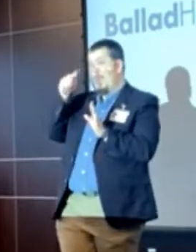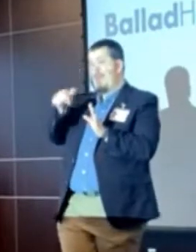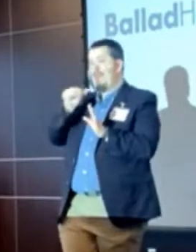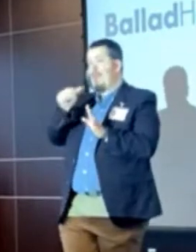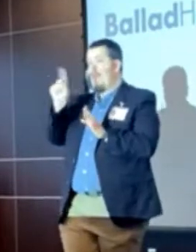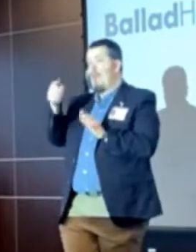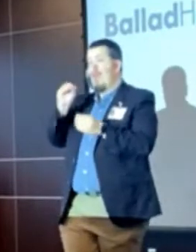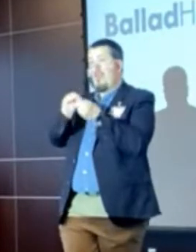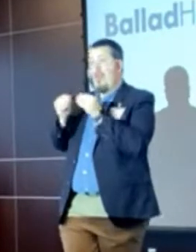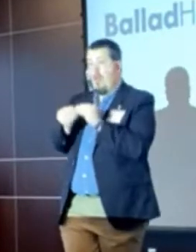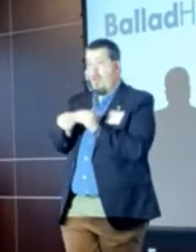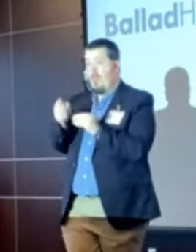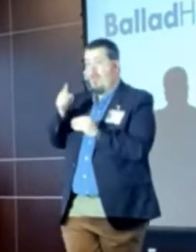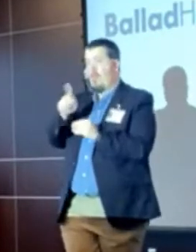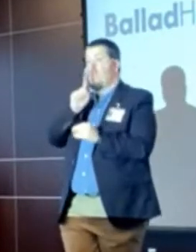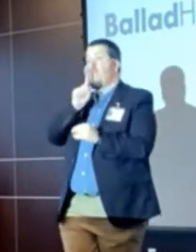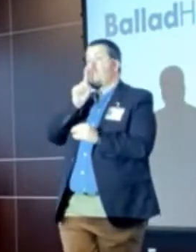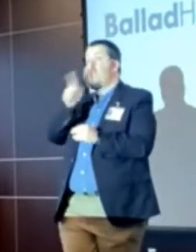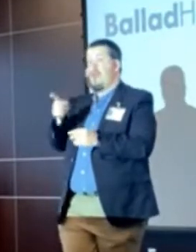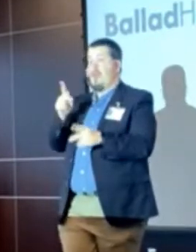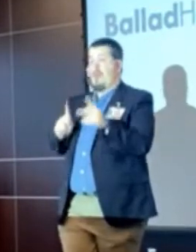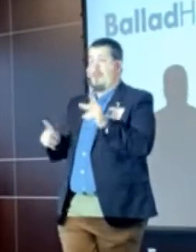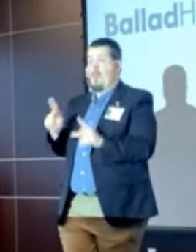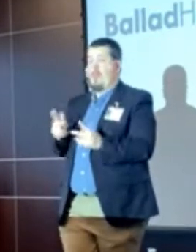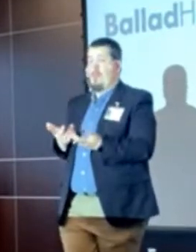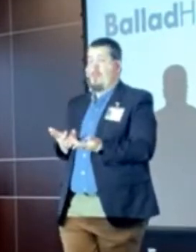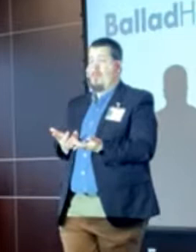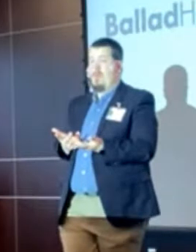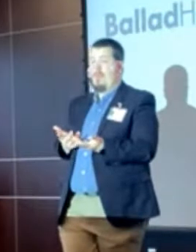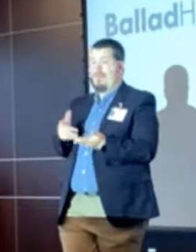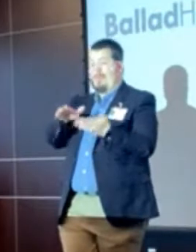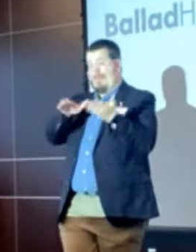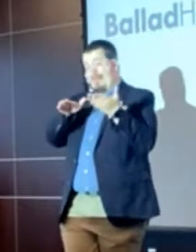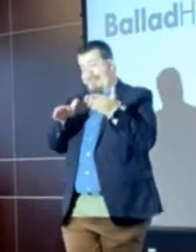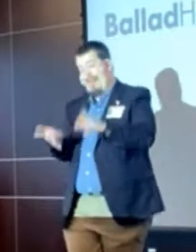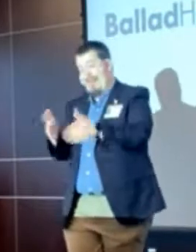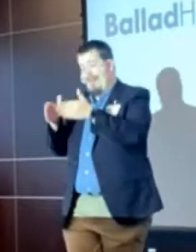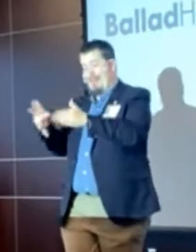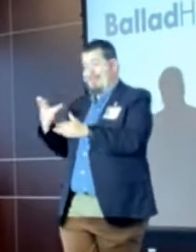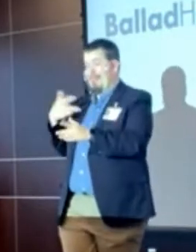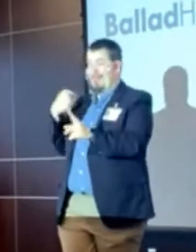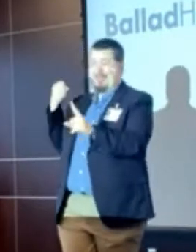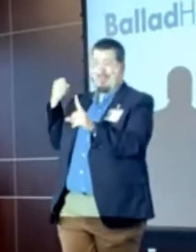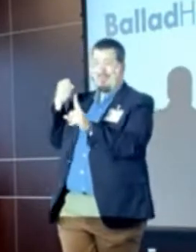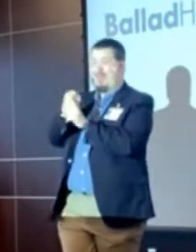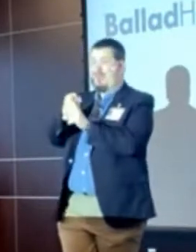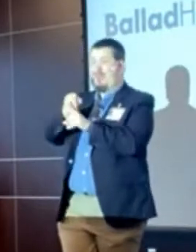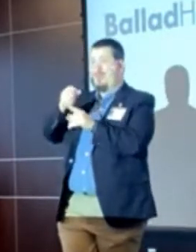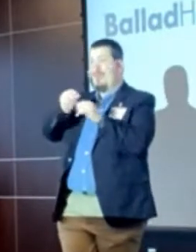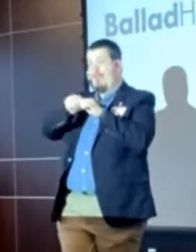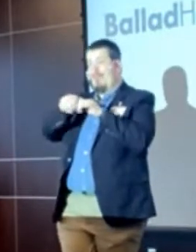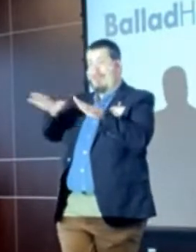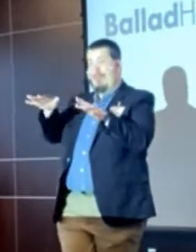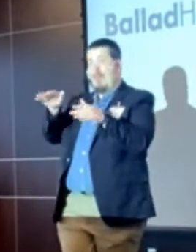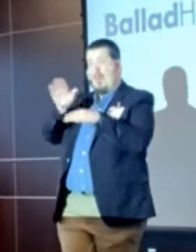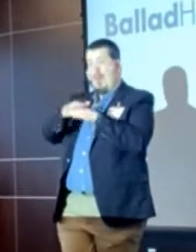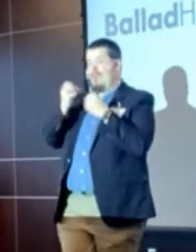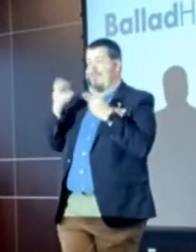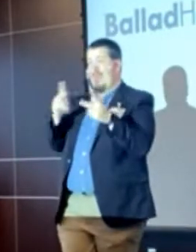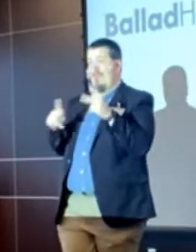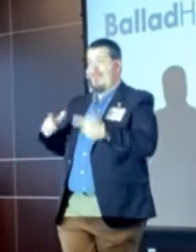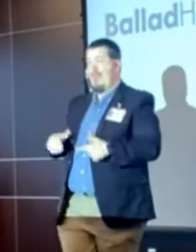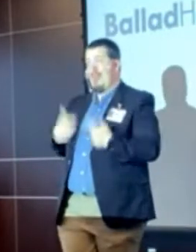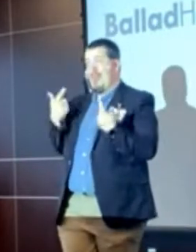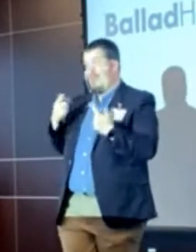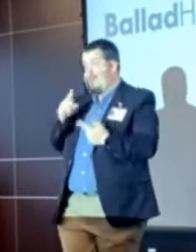not just numbers. These are real people. And these deaths have a great impact on many lives. And